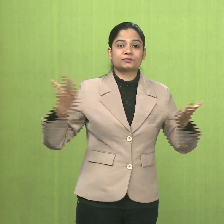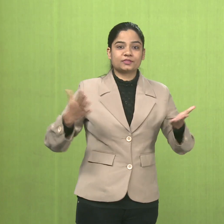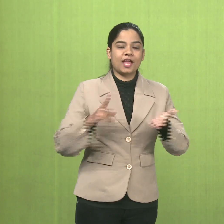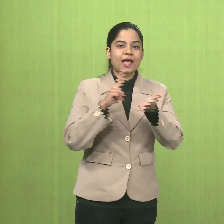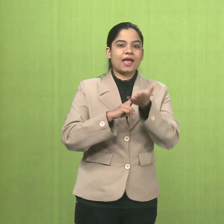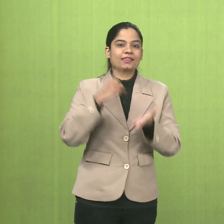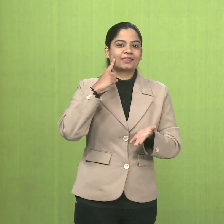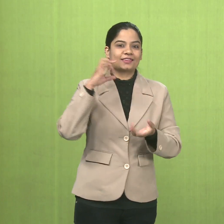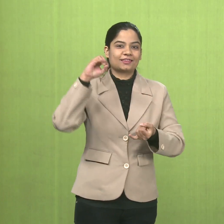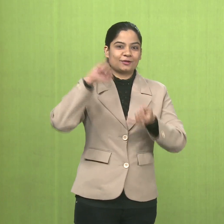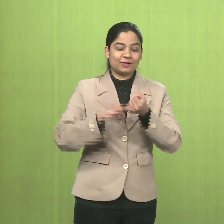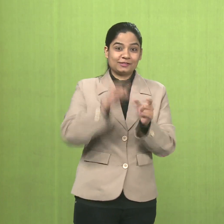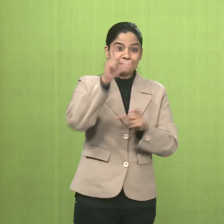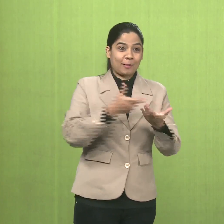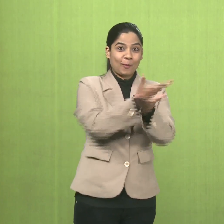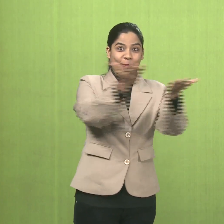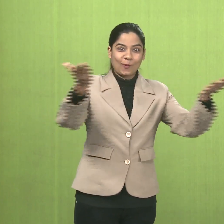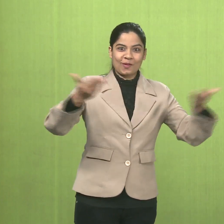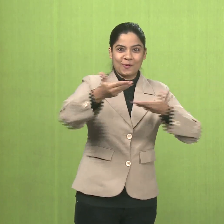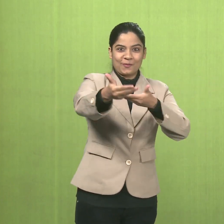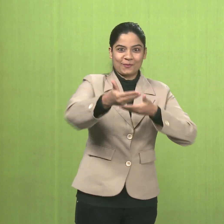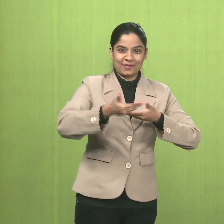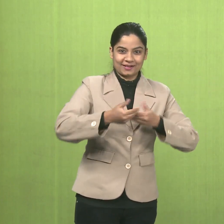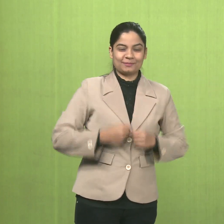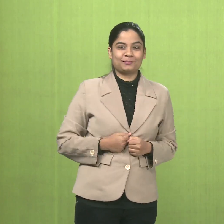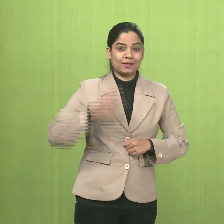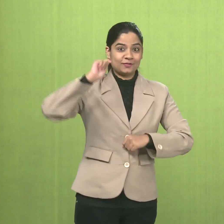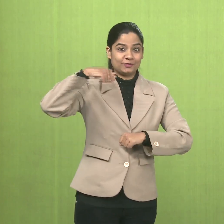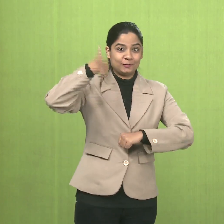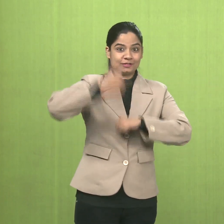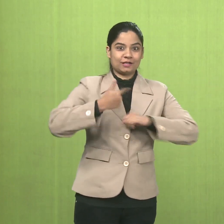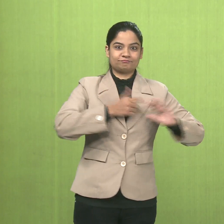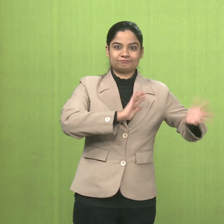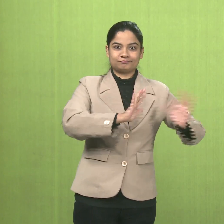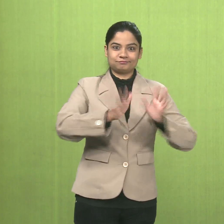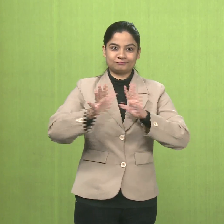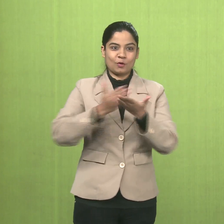Dear learners, welcome to NIOS, the video series.